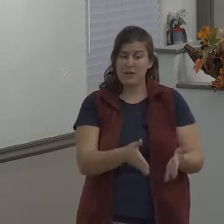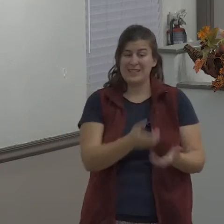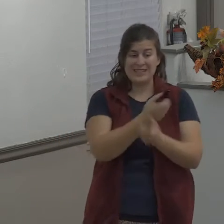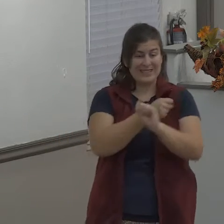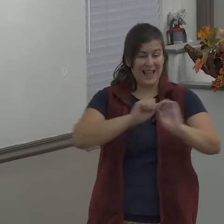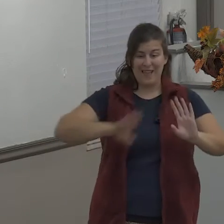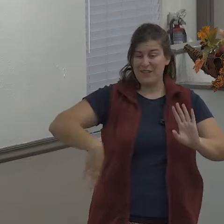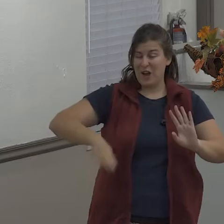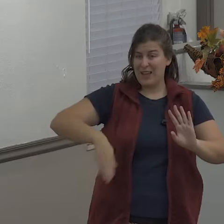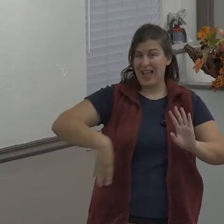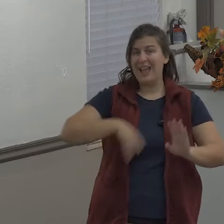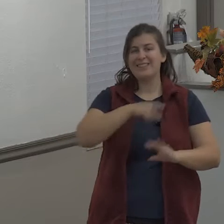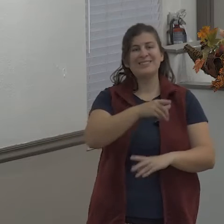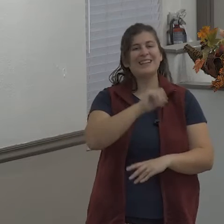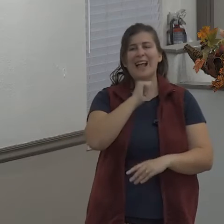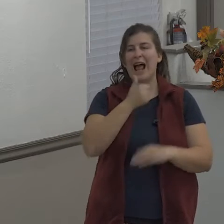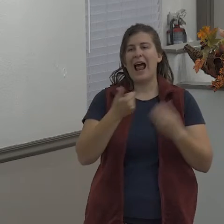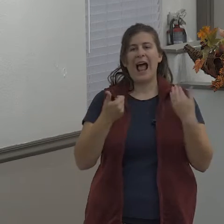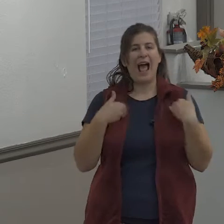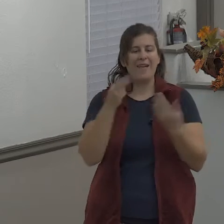they're not saved, they're not righteous.